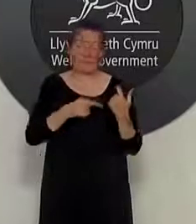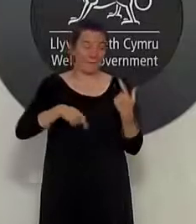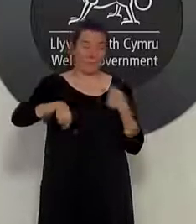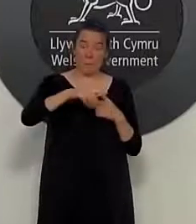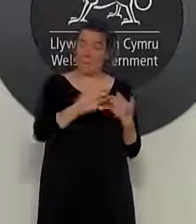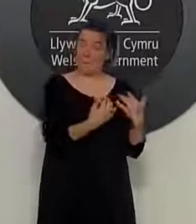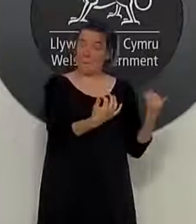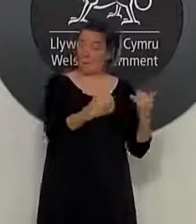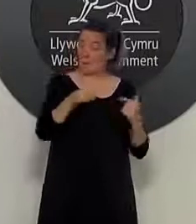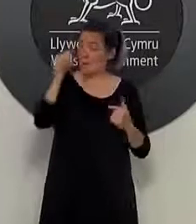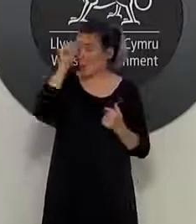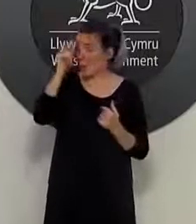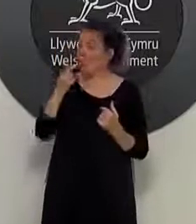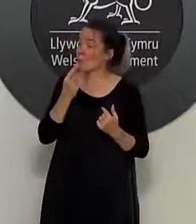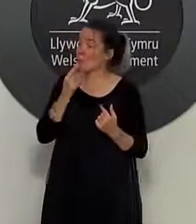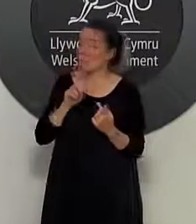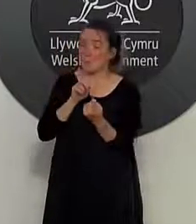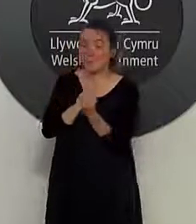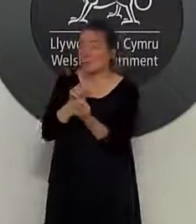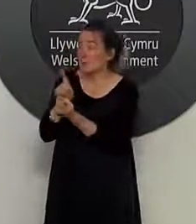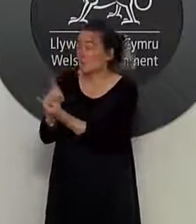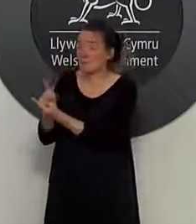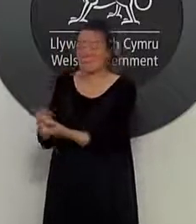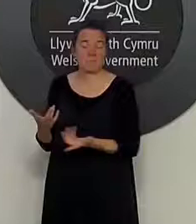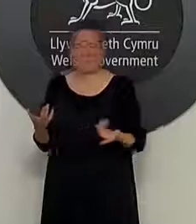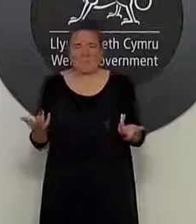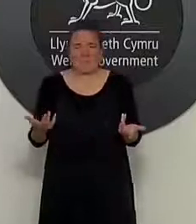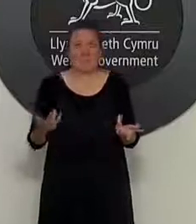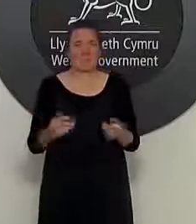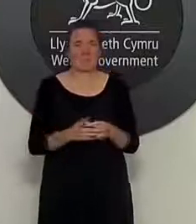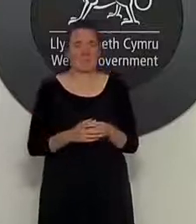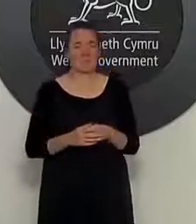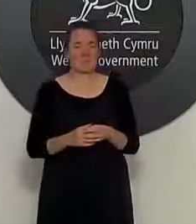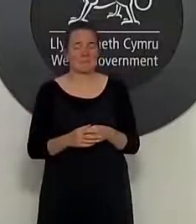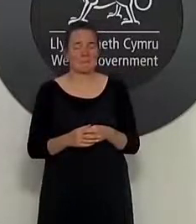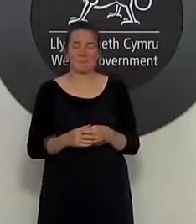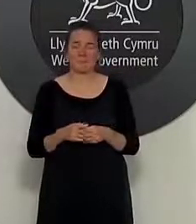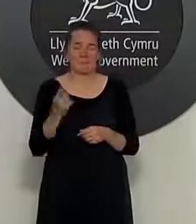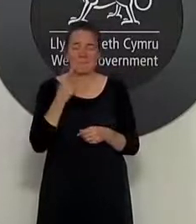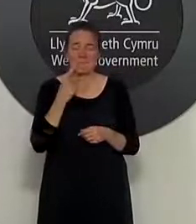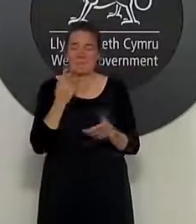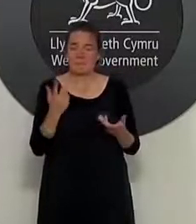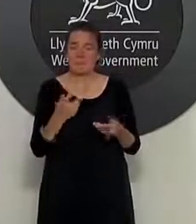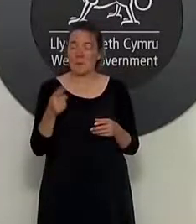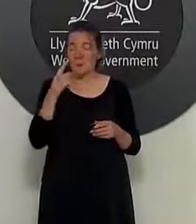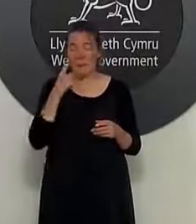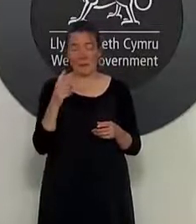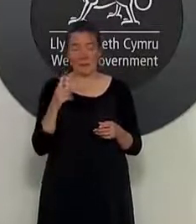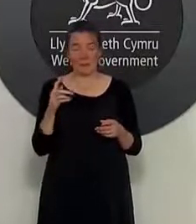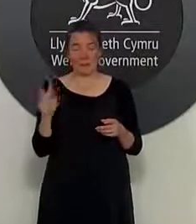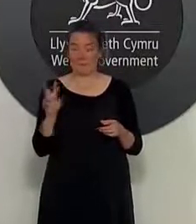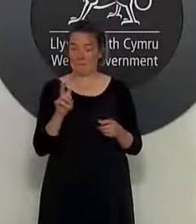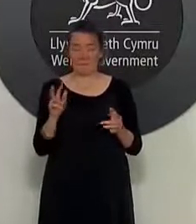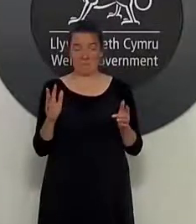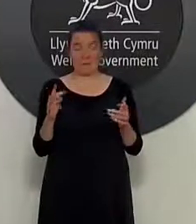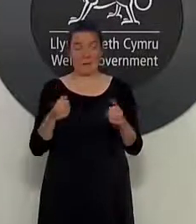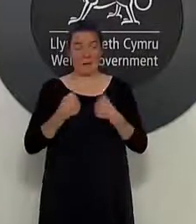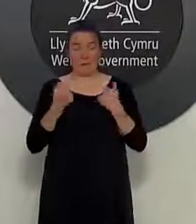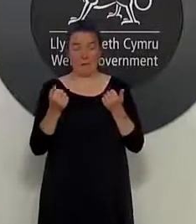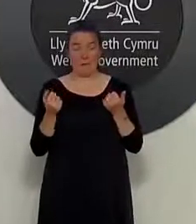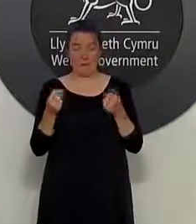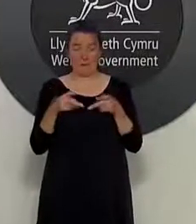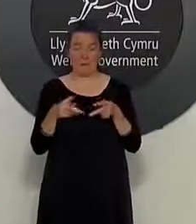would choose to go to. So I think that the system that we have agreed between us offers